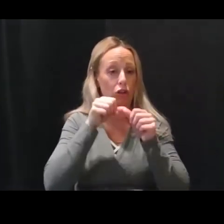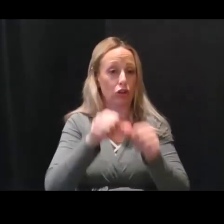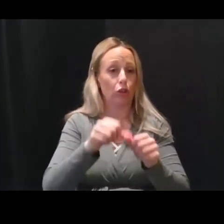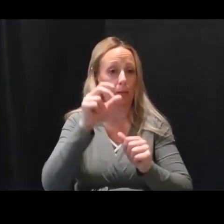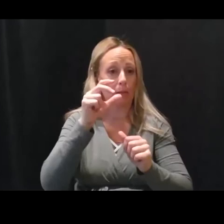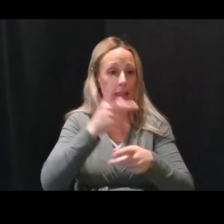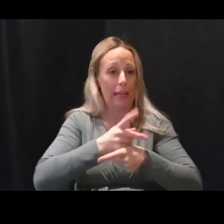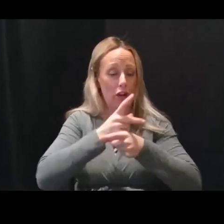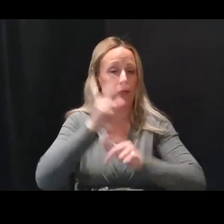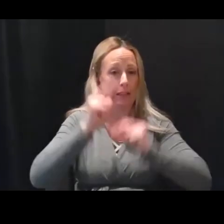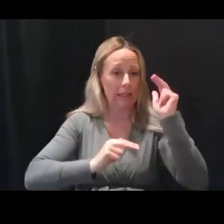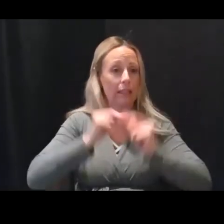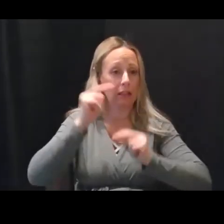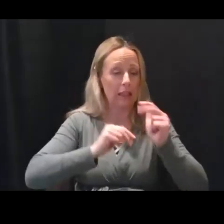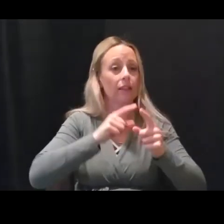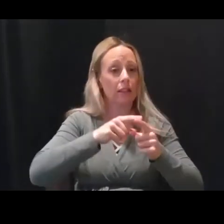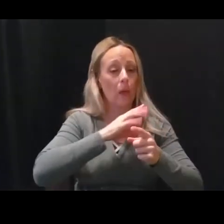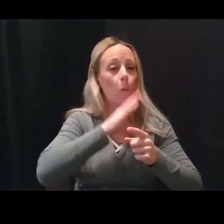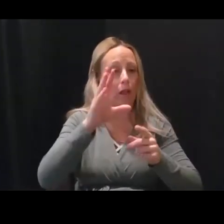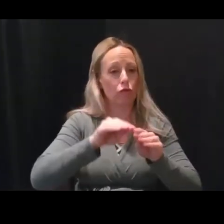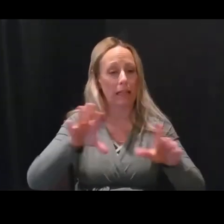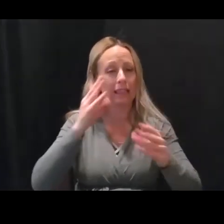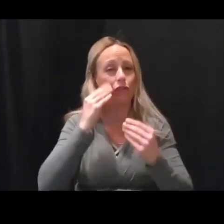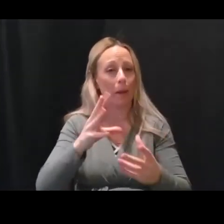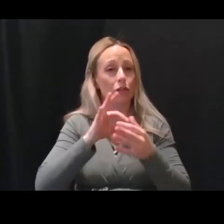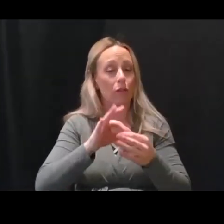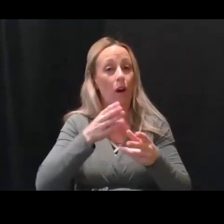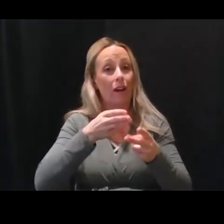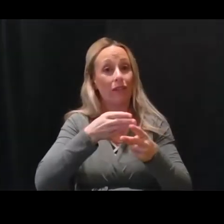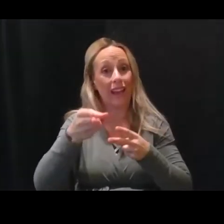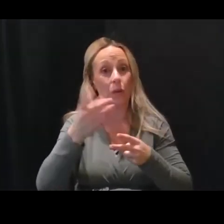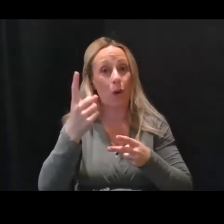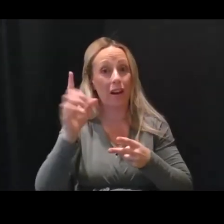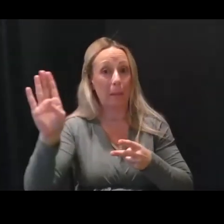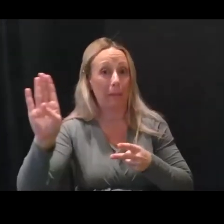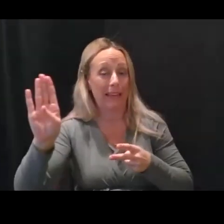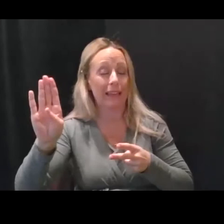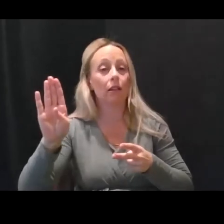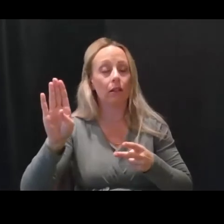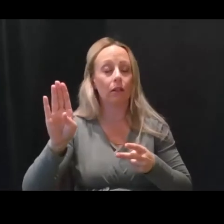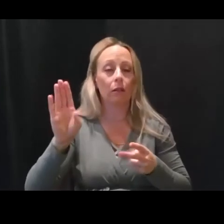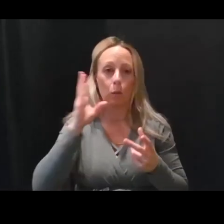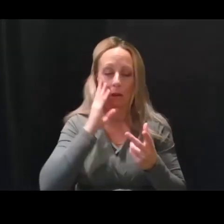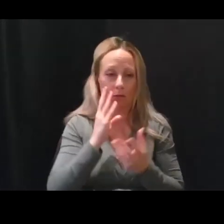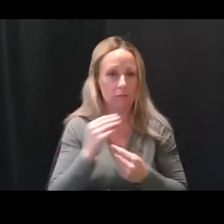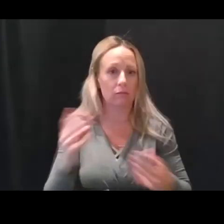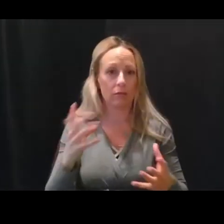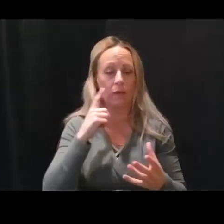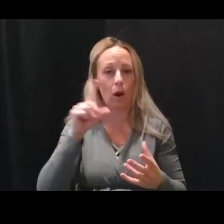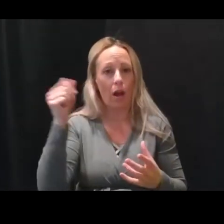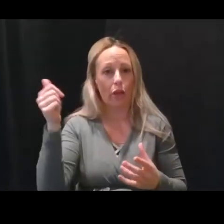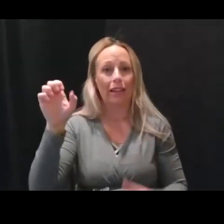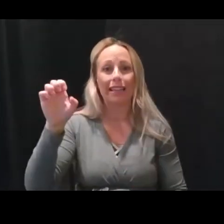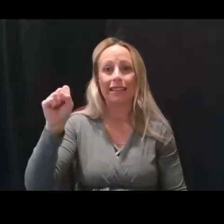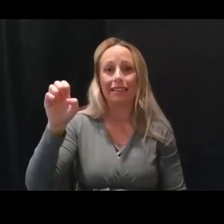This planning will include communicating new information and timelines to businesses with essential workers in our community.